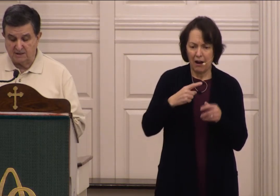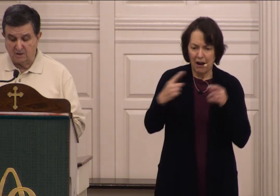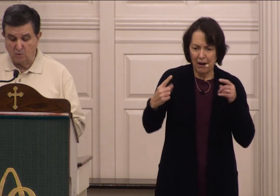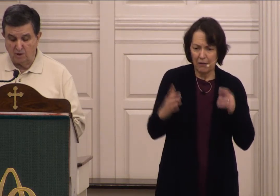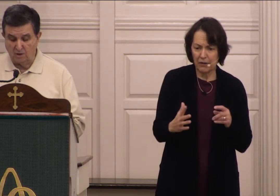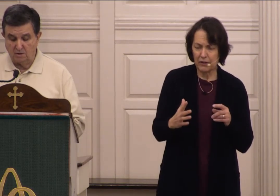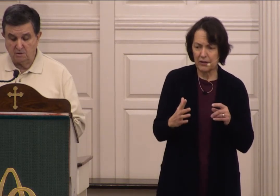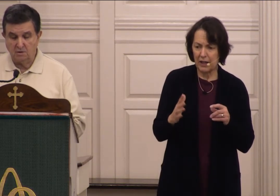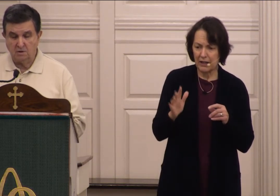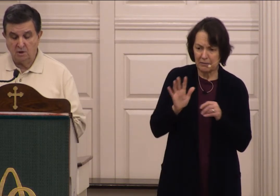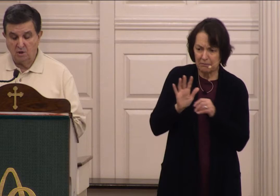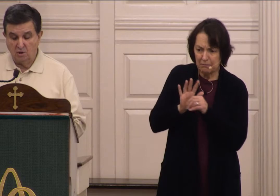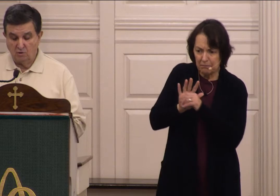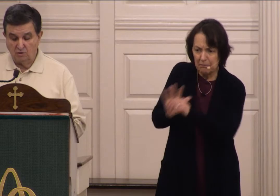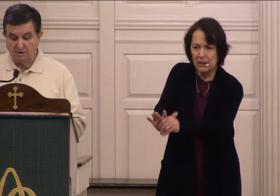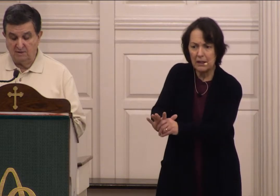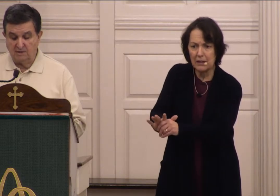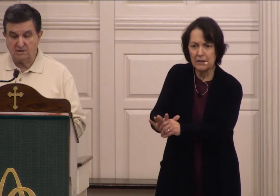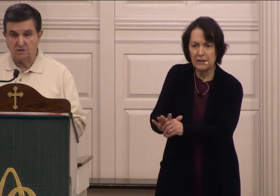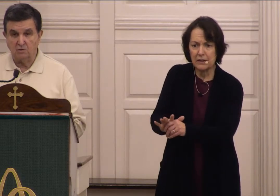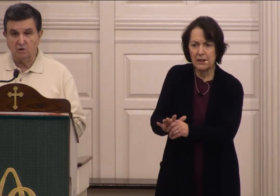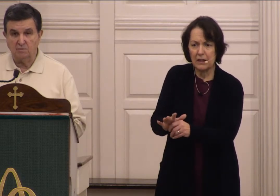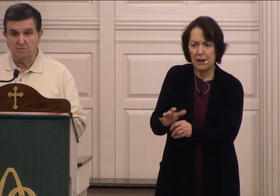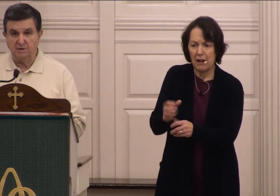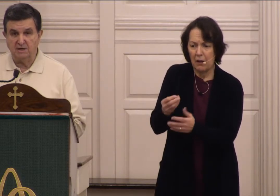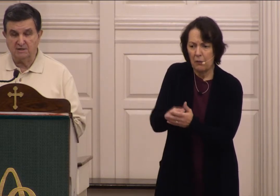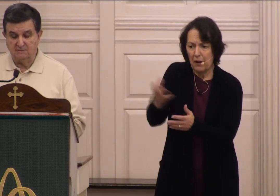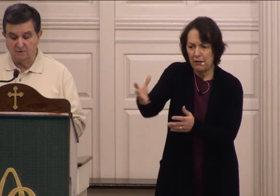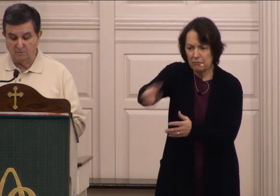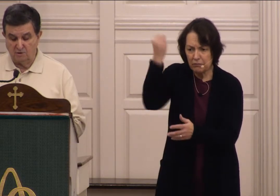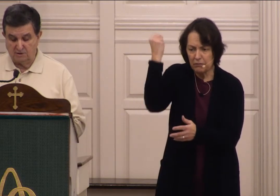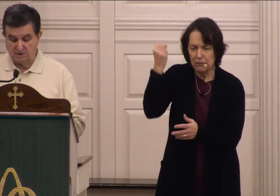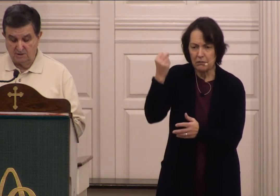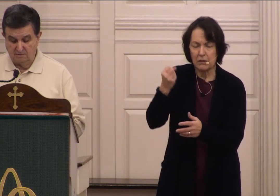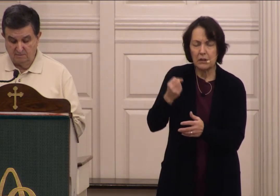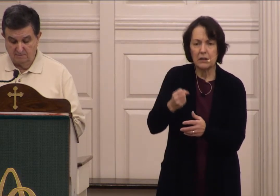will. Redeem us, Lord, because of your mercy.